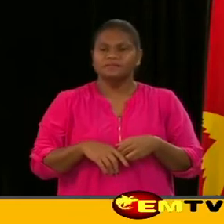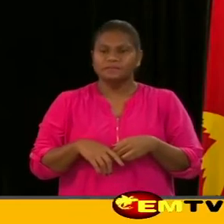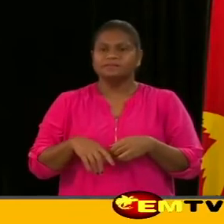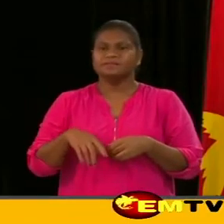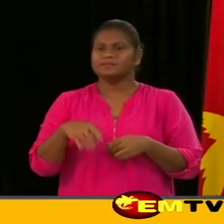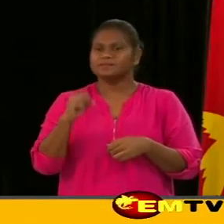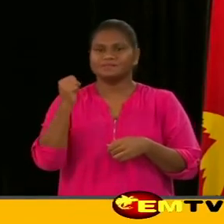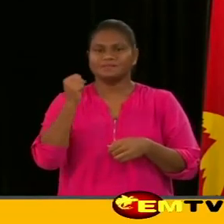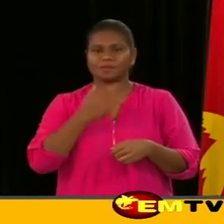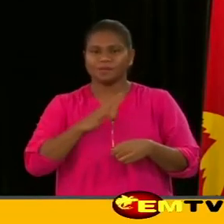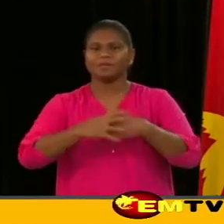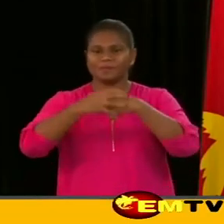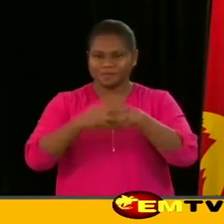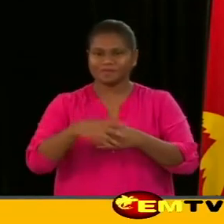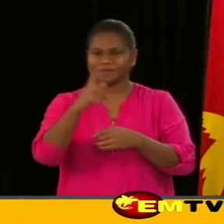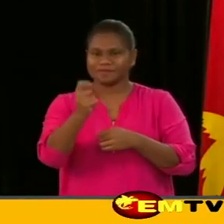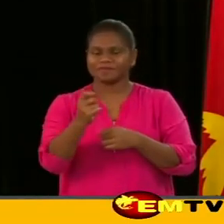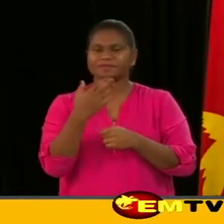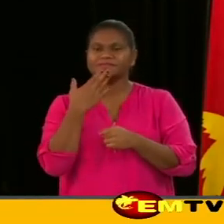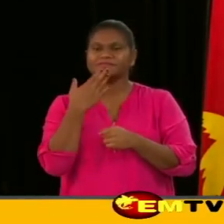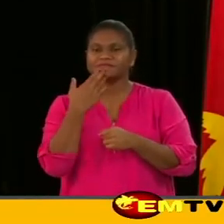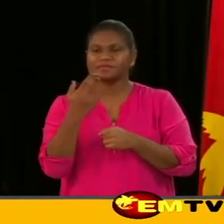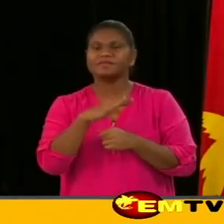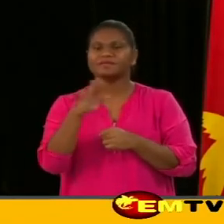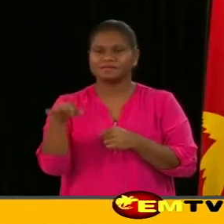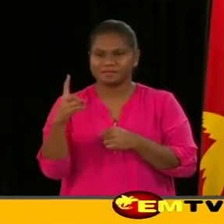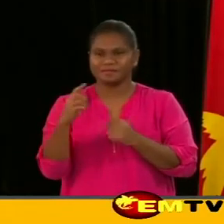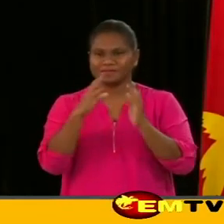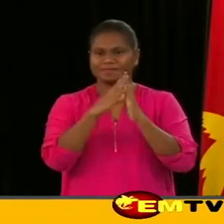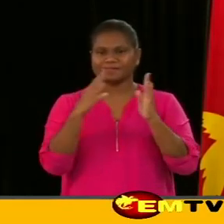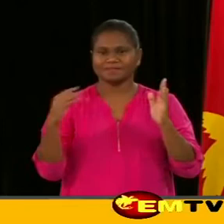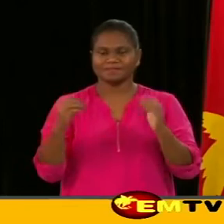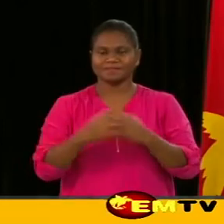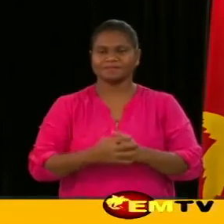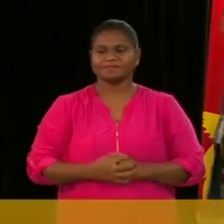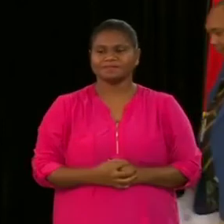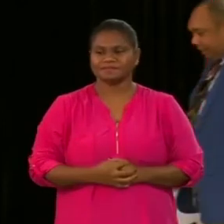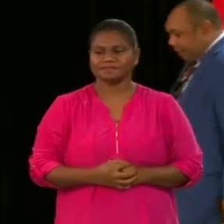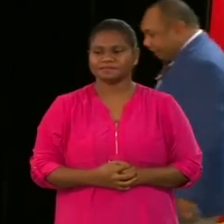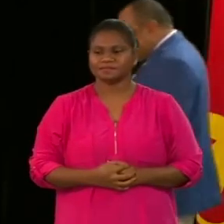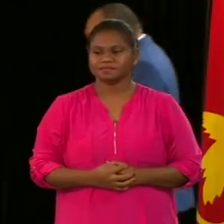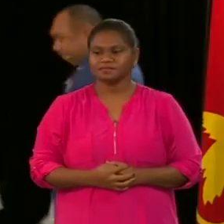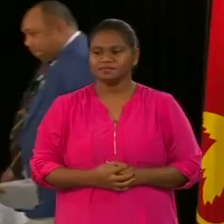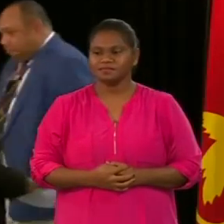the urge to shake hands. Thank you. Ladies and gentlemen, thank you, Papua New Guinea.